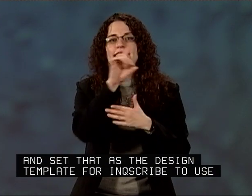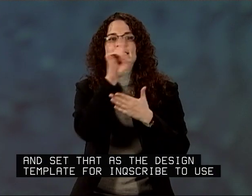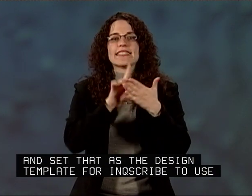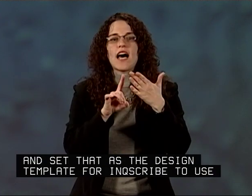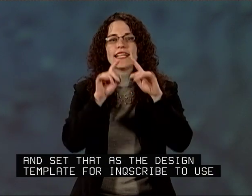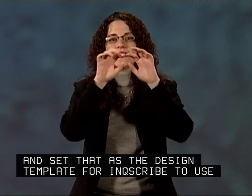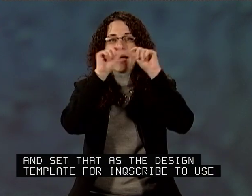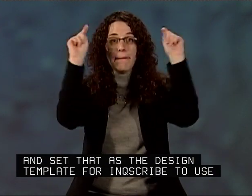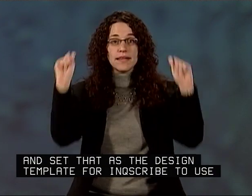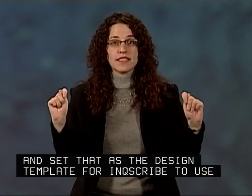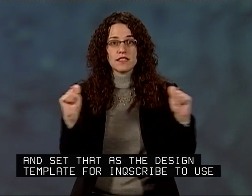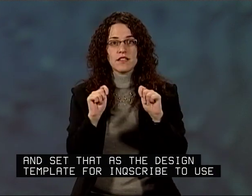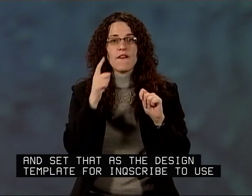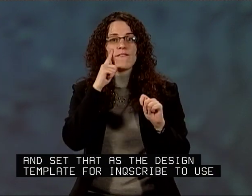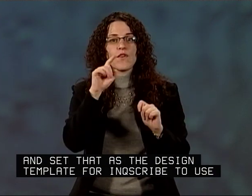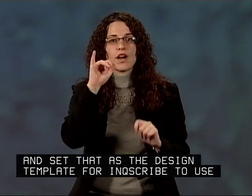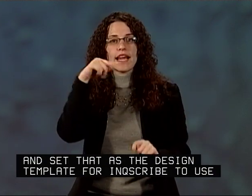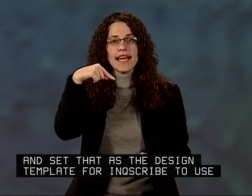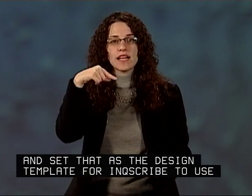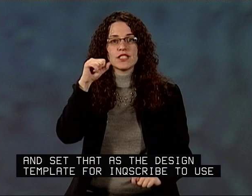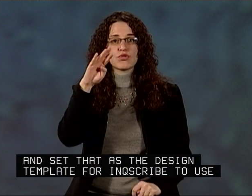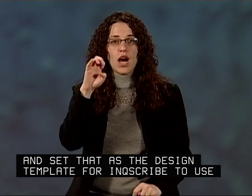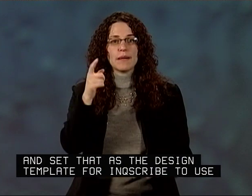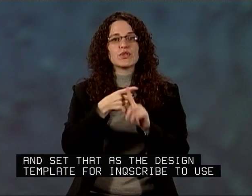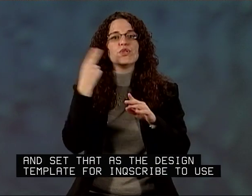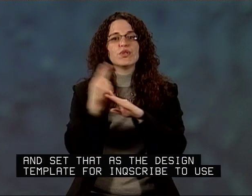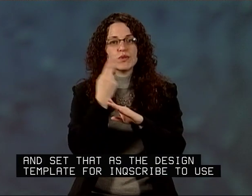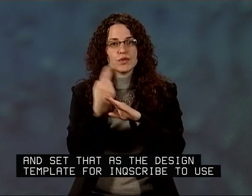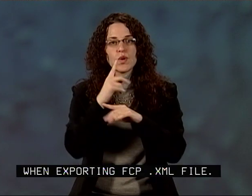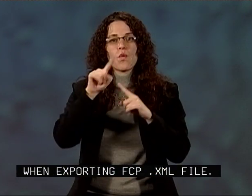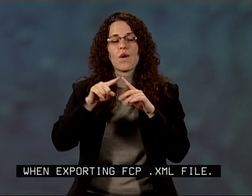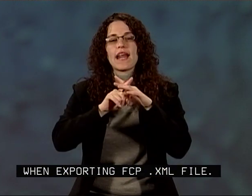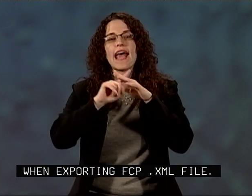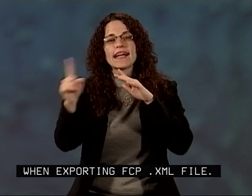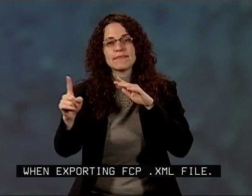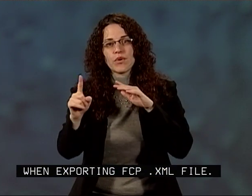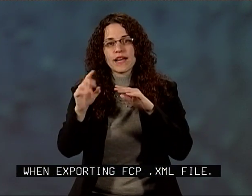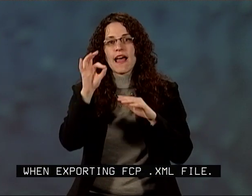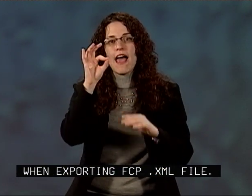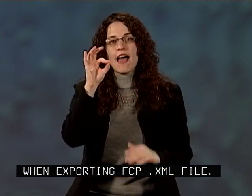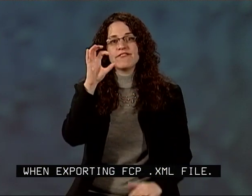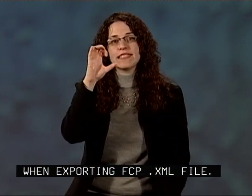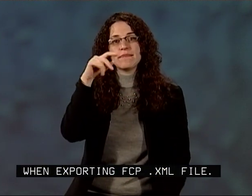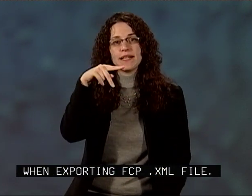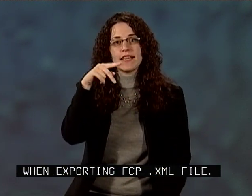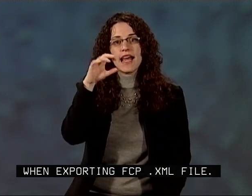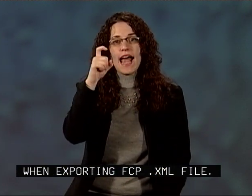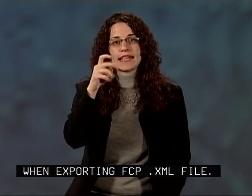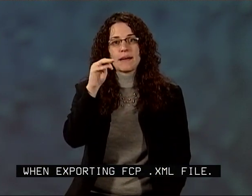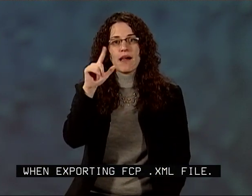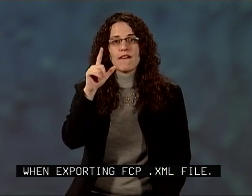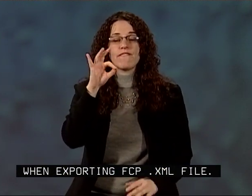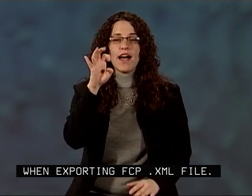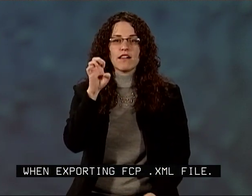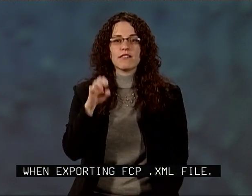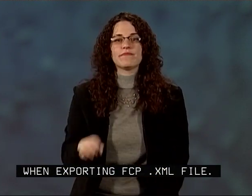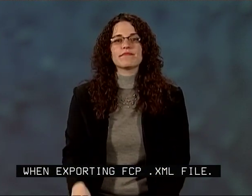the design template for InkScribe to use when exporting FCP XML file.